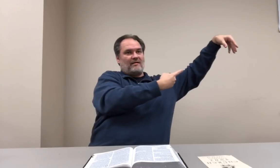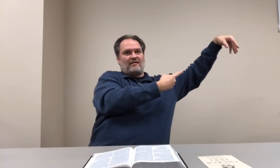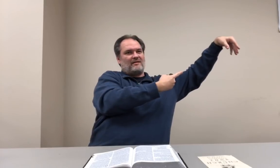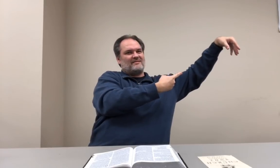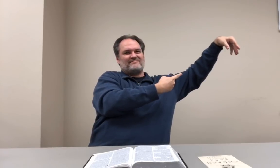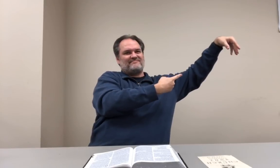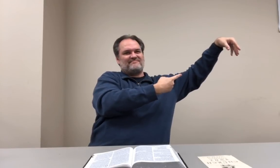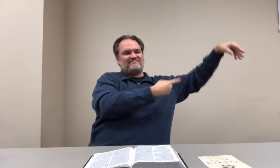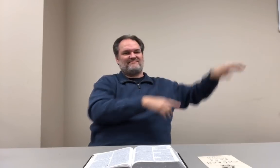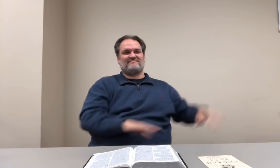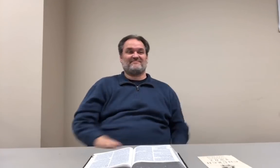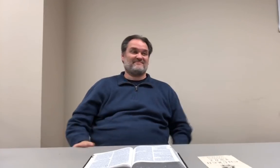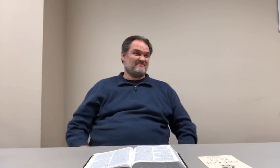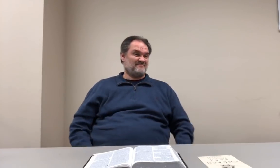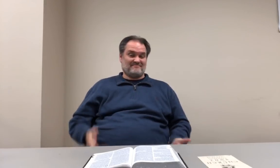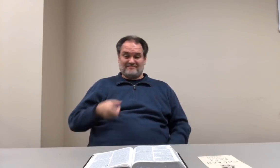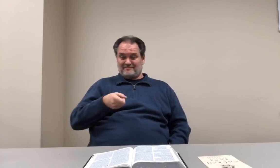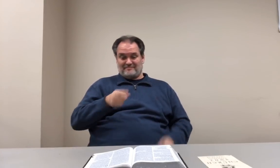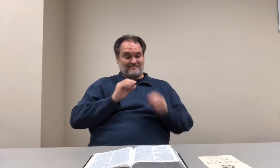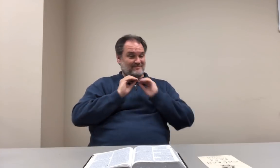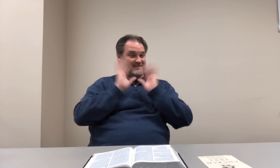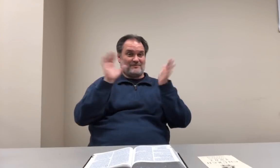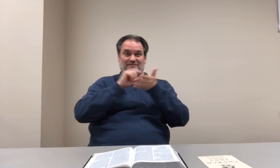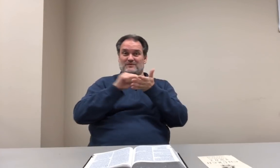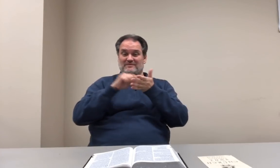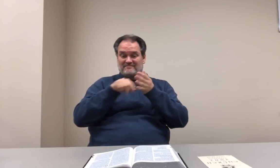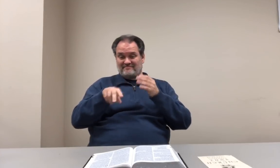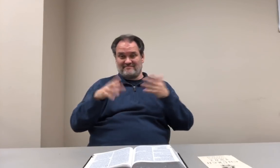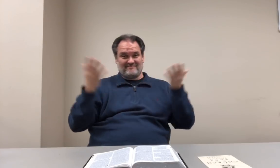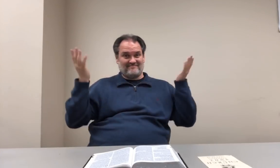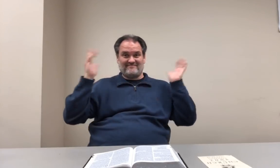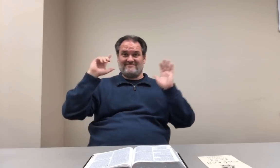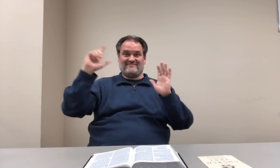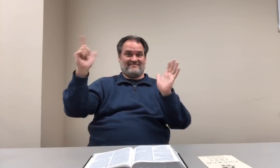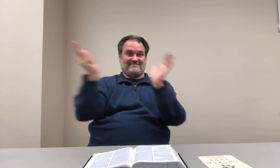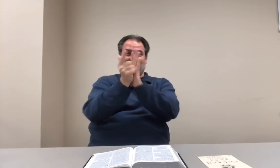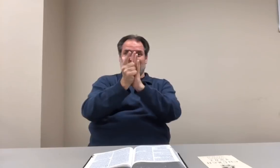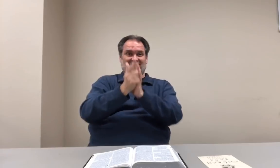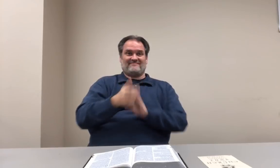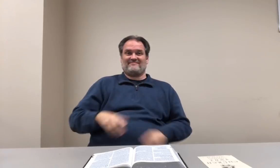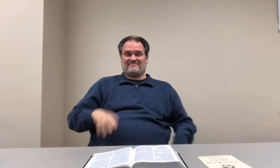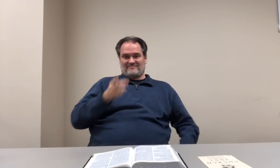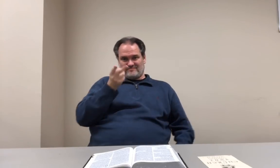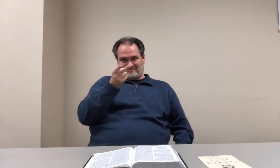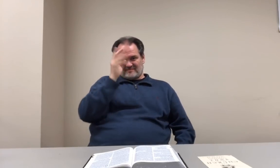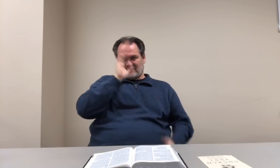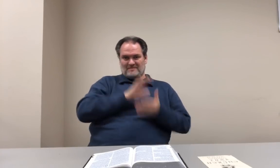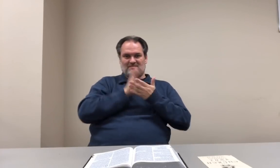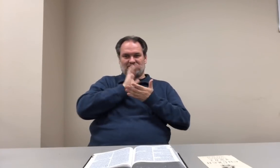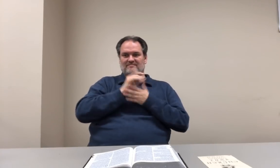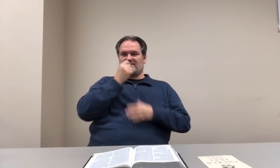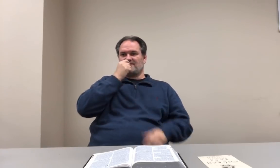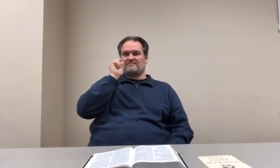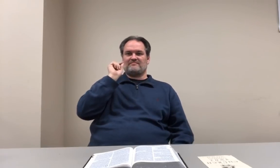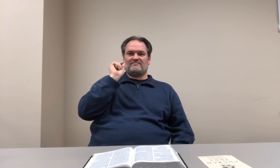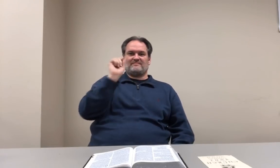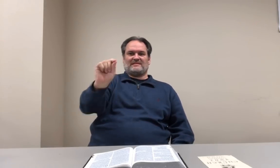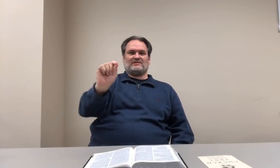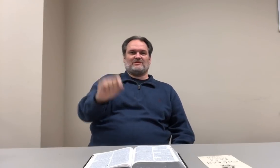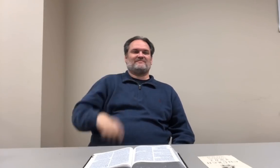is utterly always perfect in every attribute of his character. So there is no potential. There is no possibility